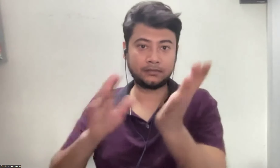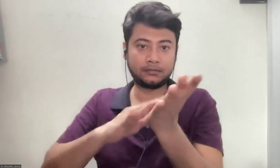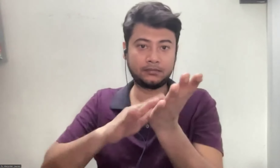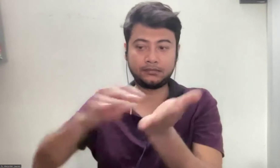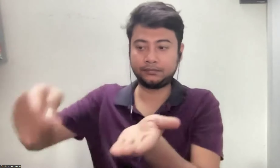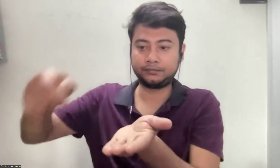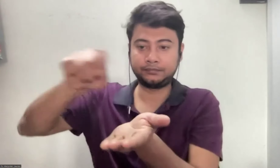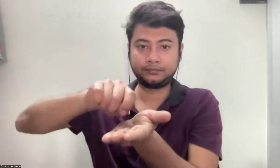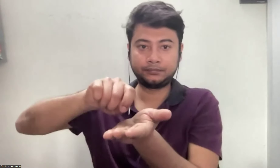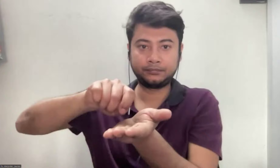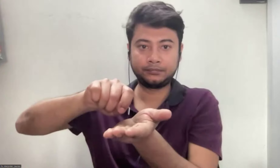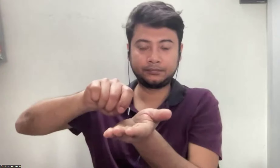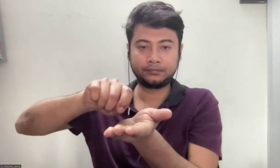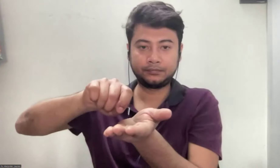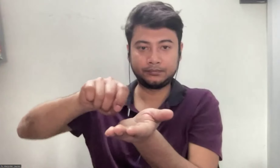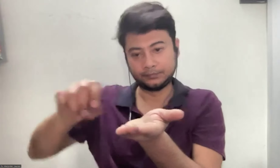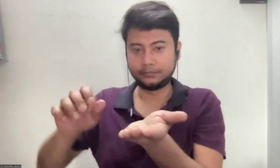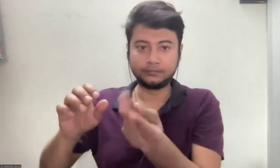in the left hand.